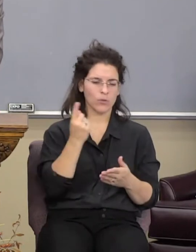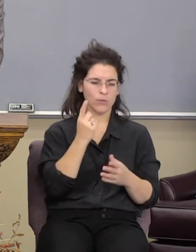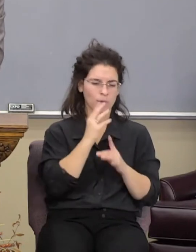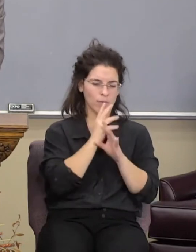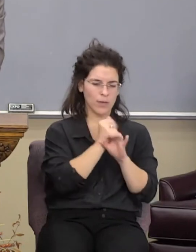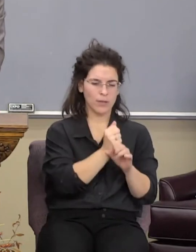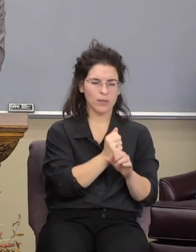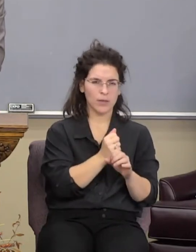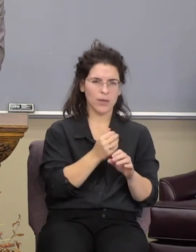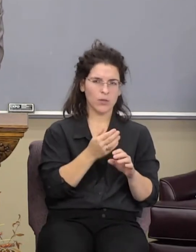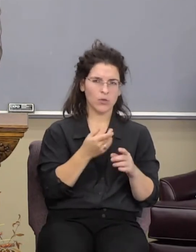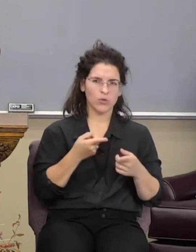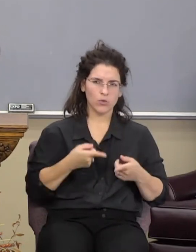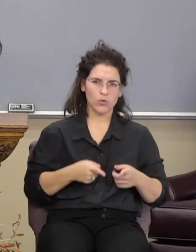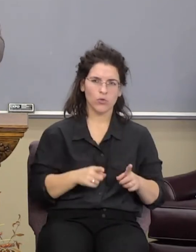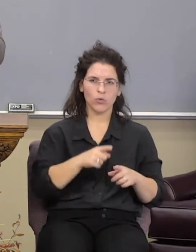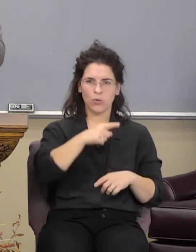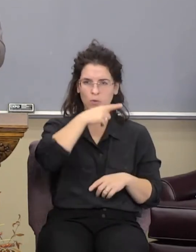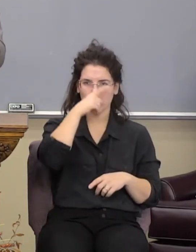over the summer.